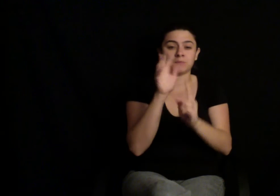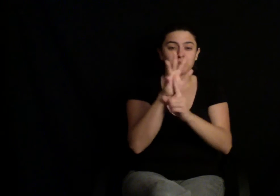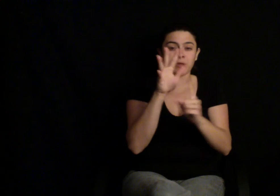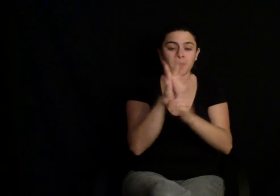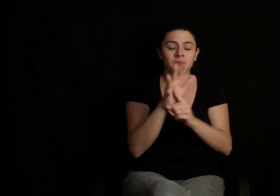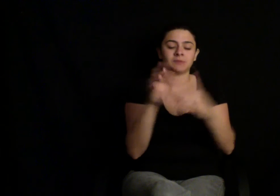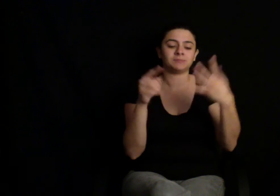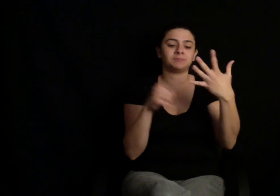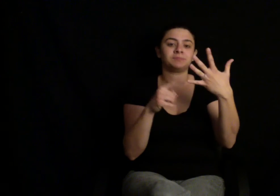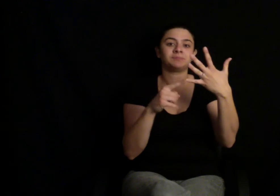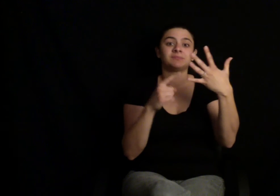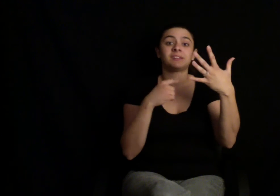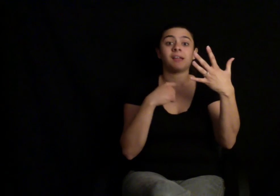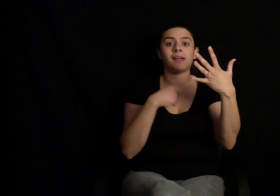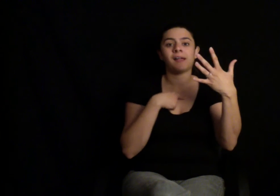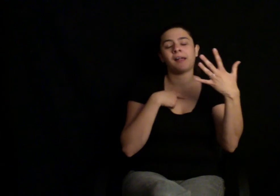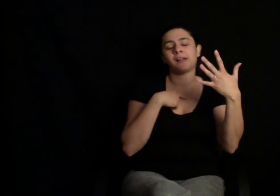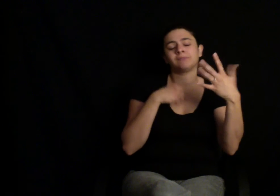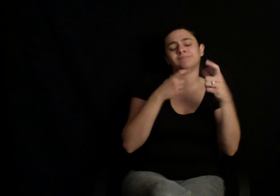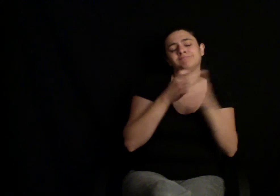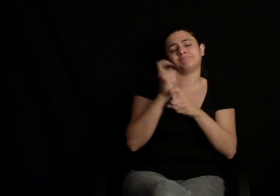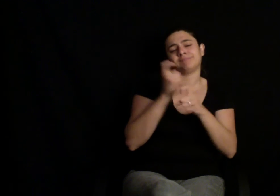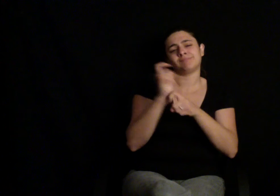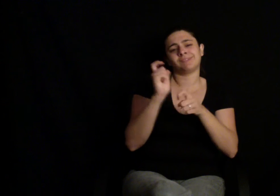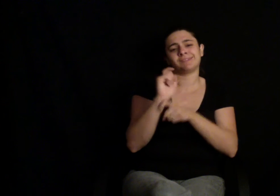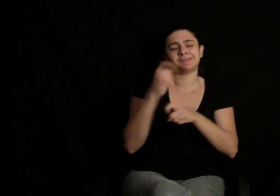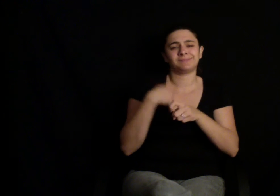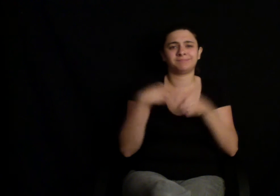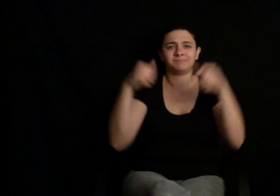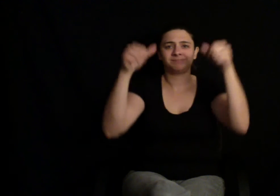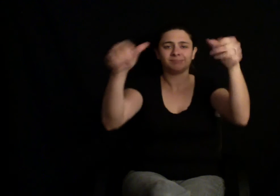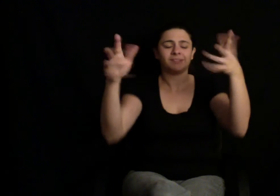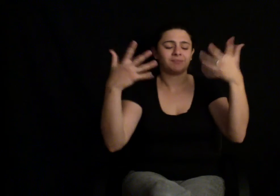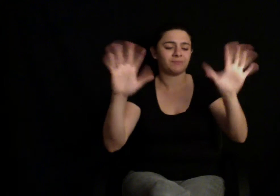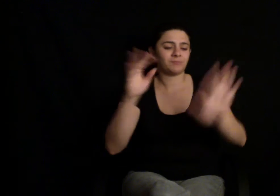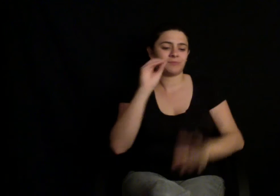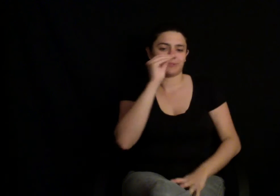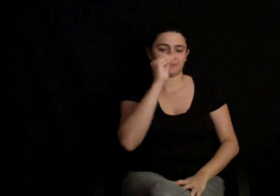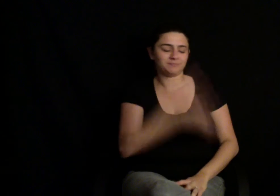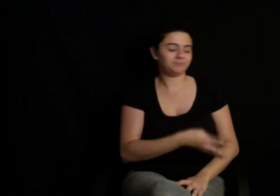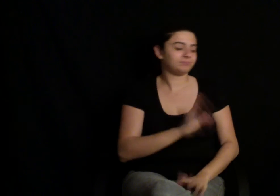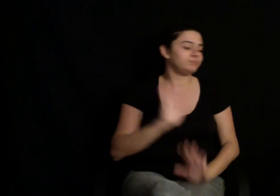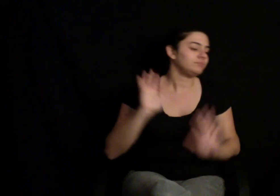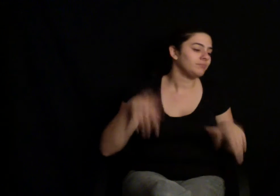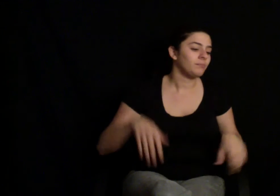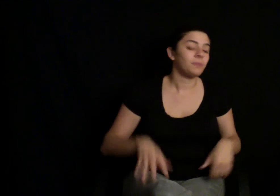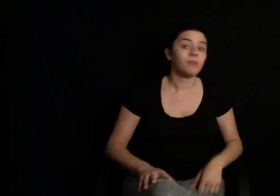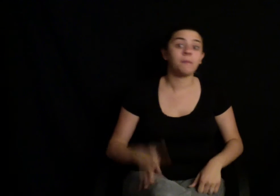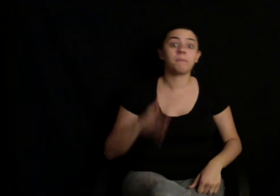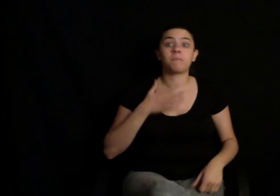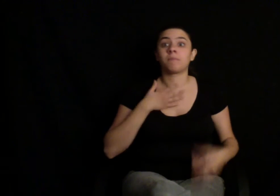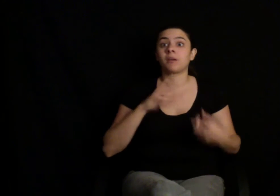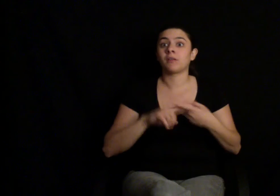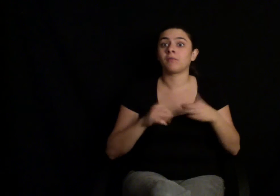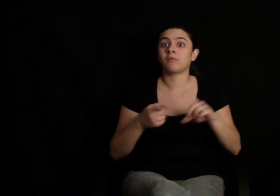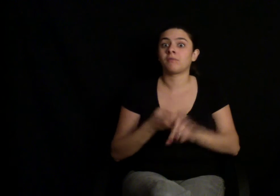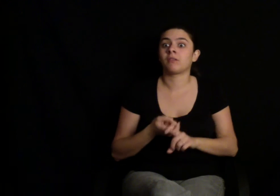I wasn't going to do anything with it aside from post it on Facebook. I thought it was funny, but my friends thought it was way funnier than I did.